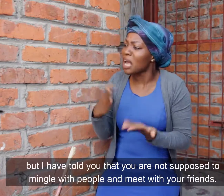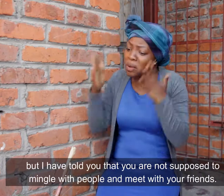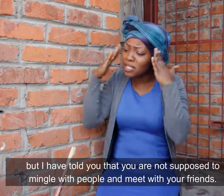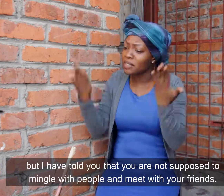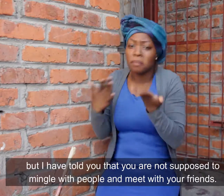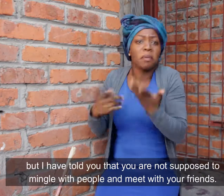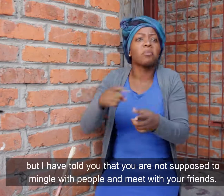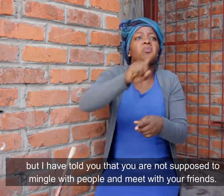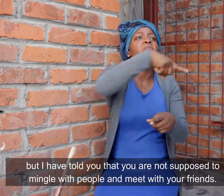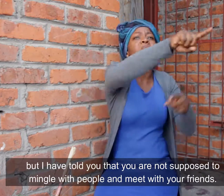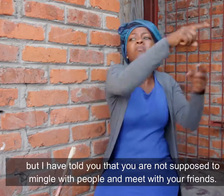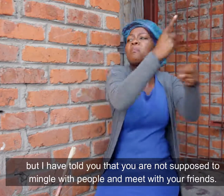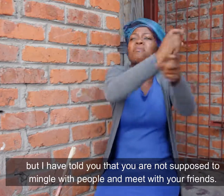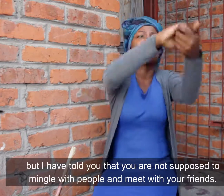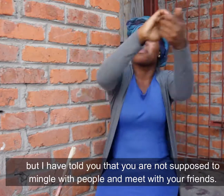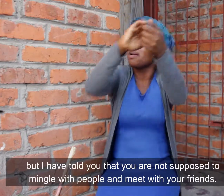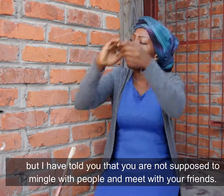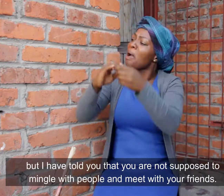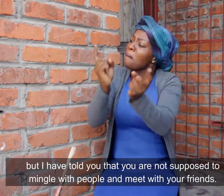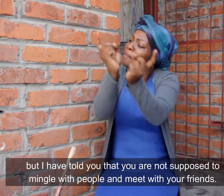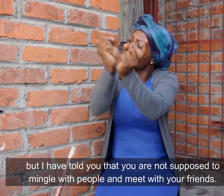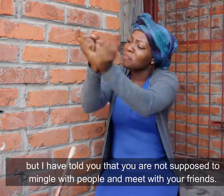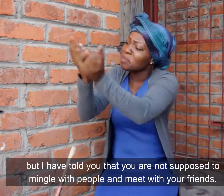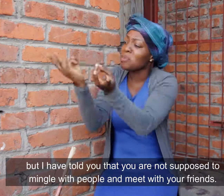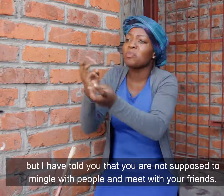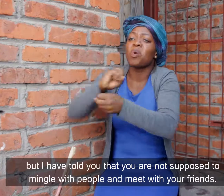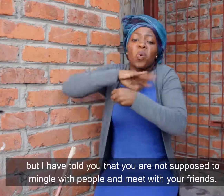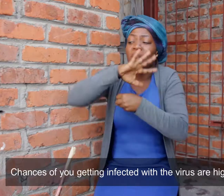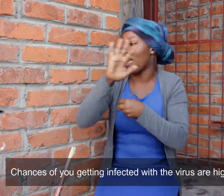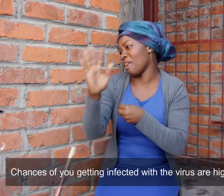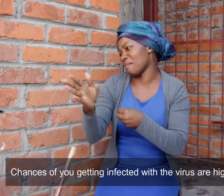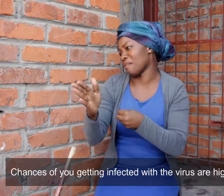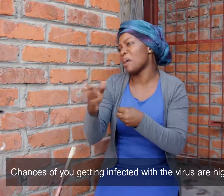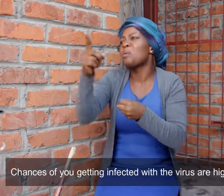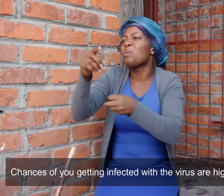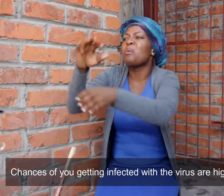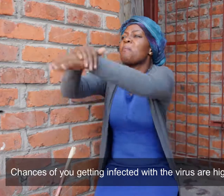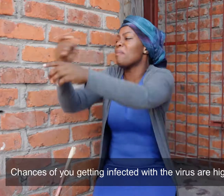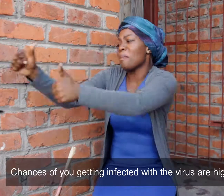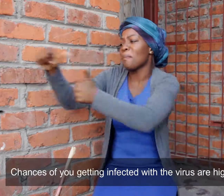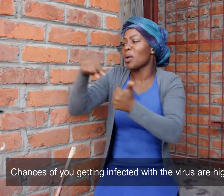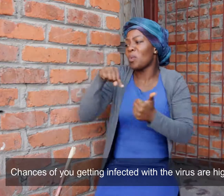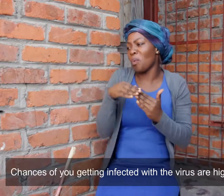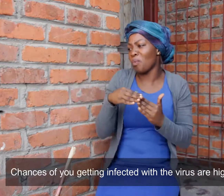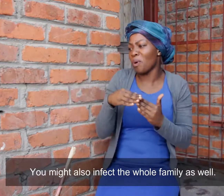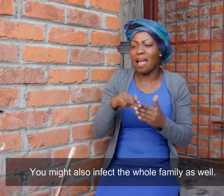if I'm go out because I if going to and out Because I don't know if be in and